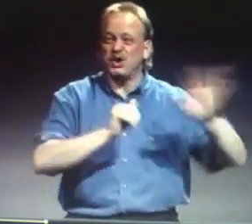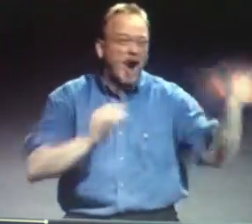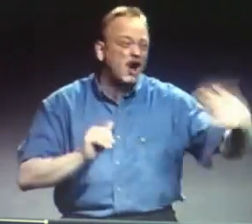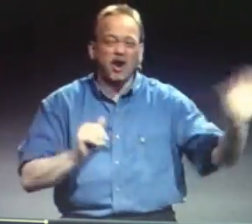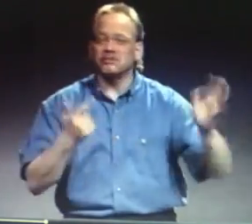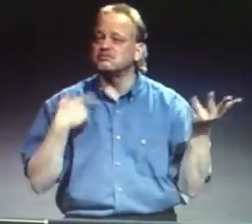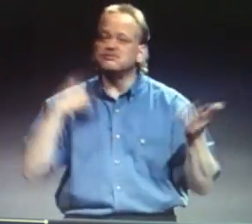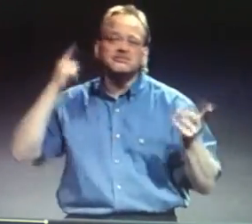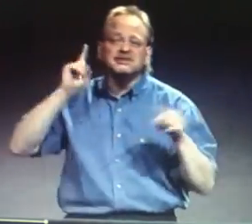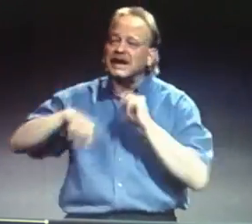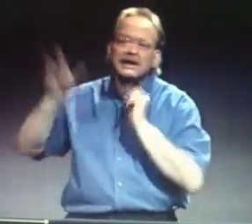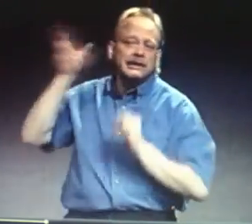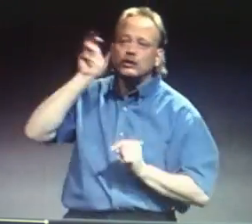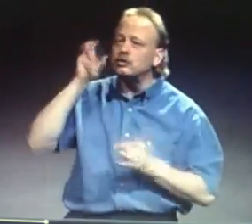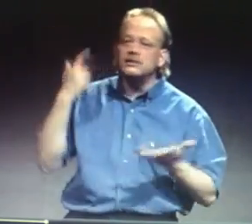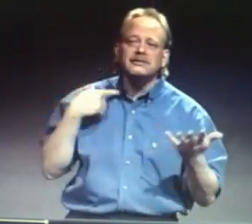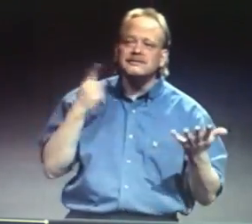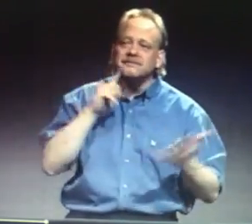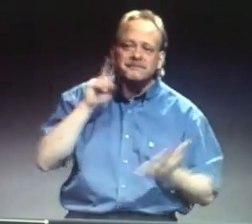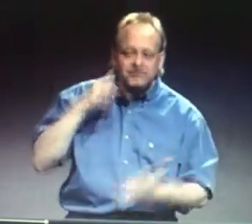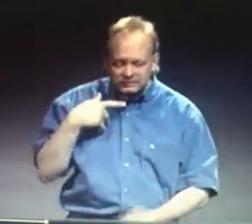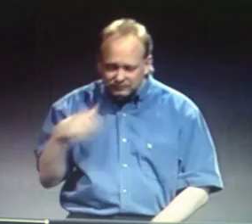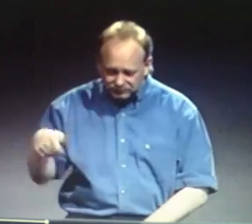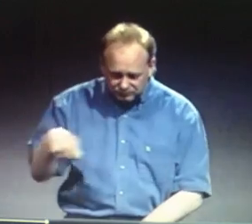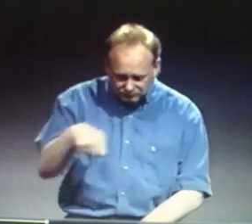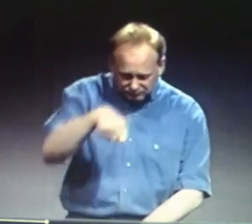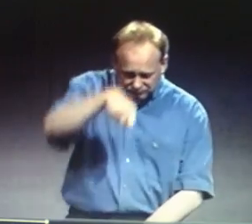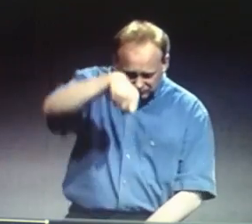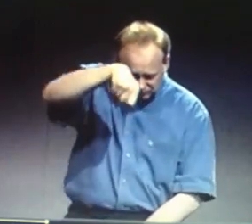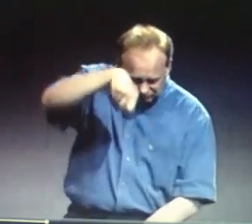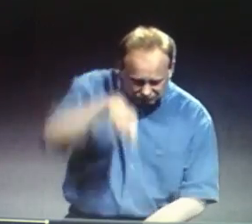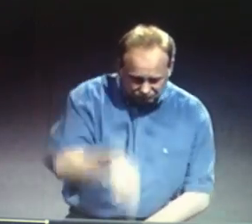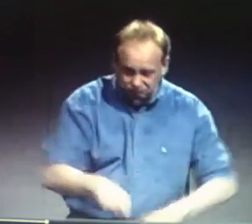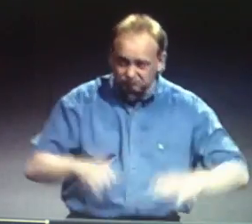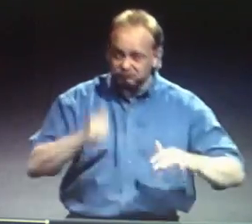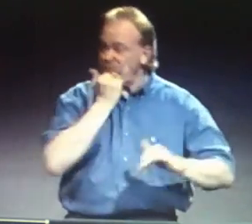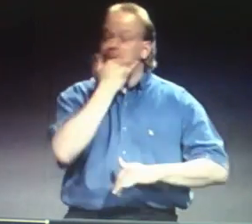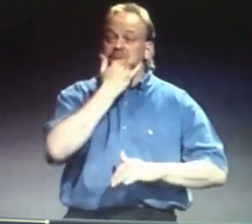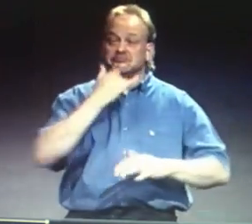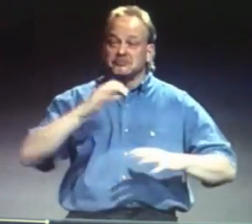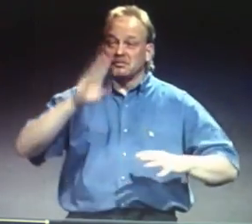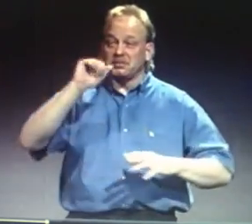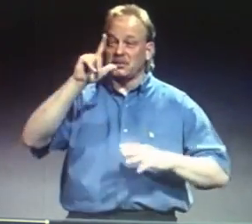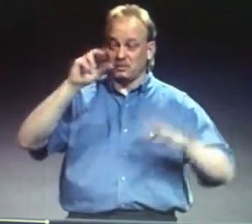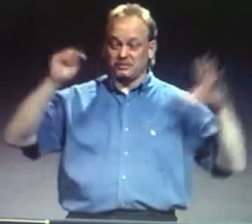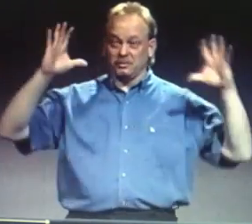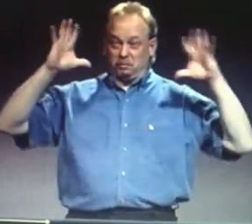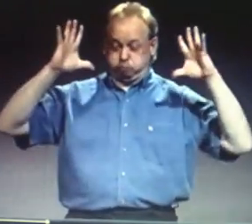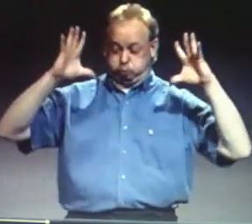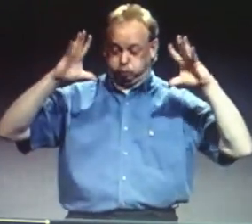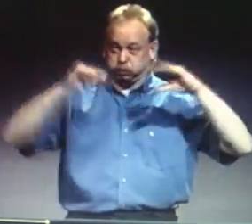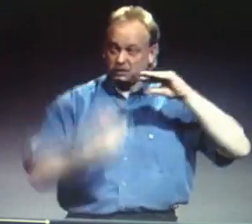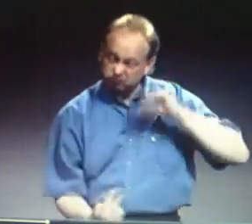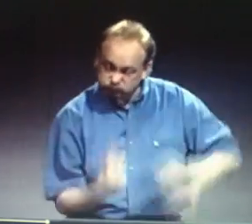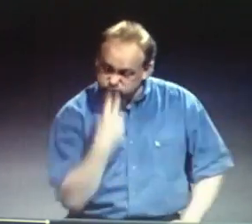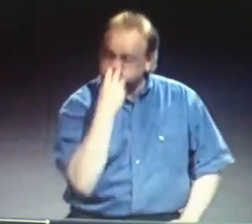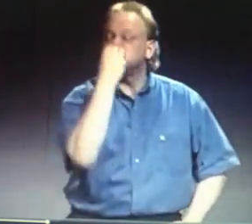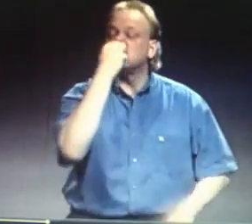I go to stab the sack and everybody's yelling, no, no, stop. I can't hear because I'm deaf.